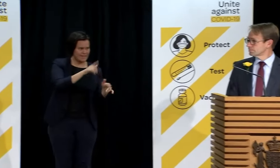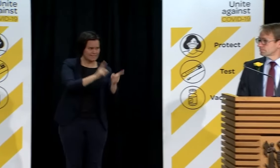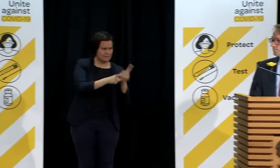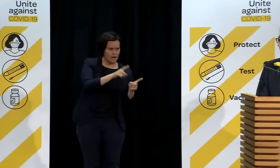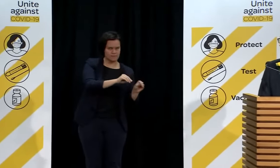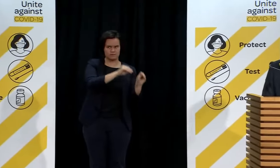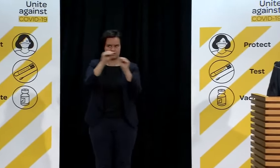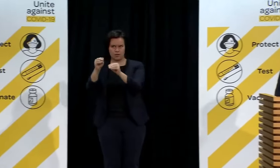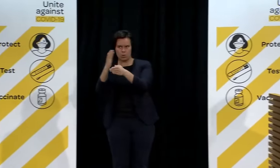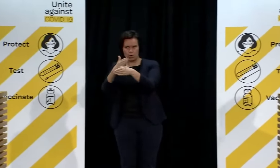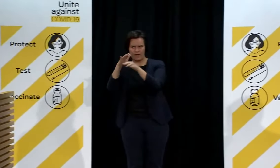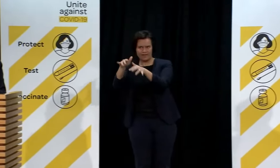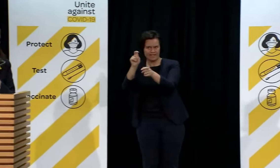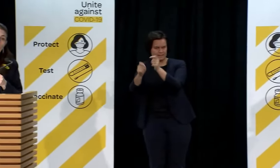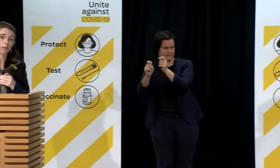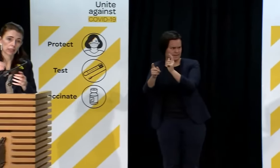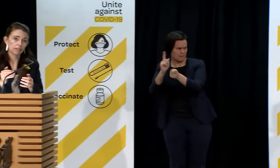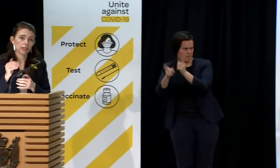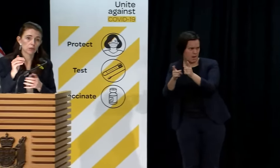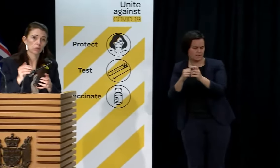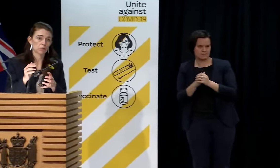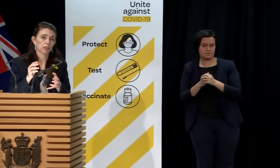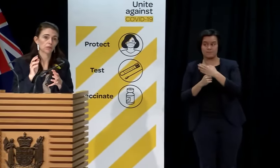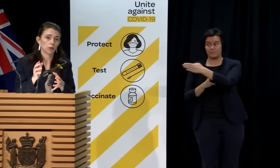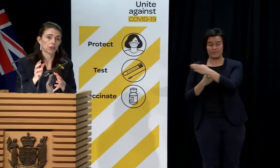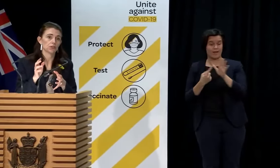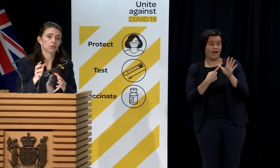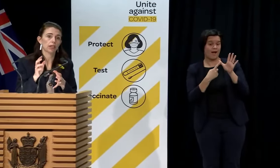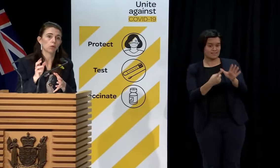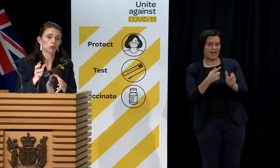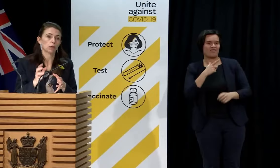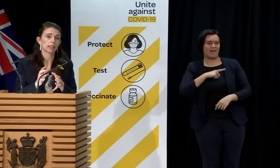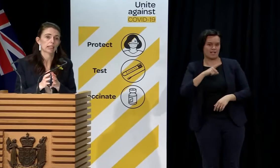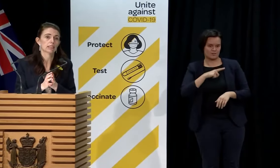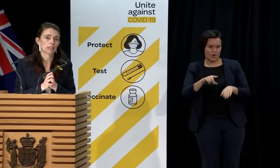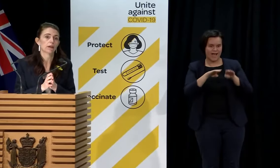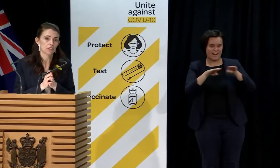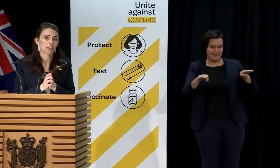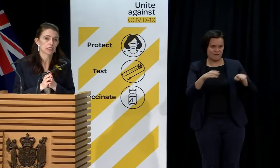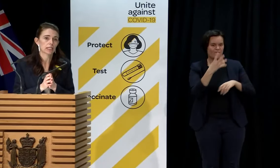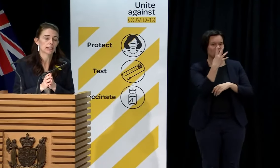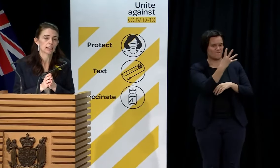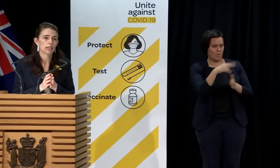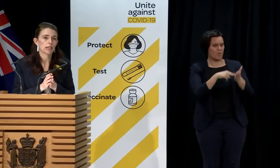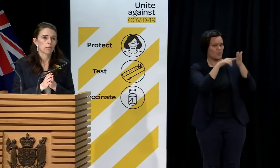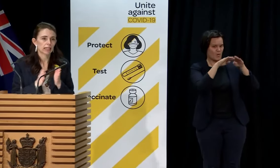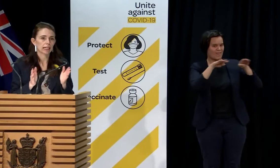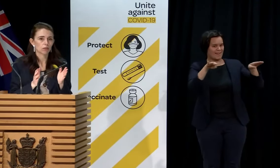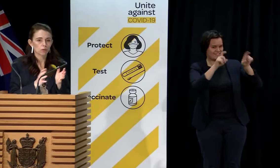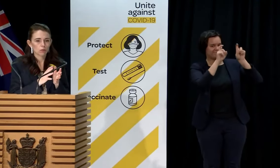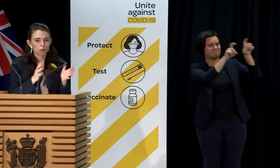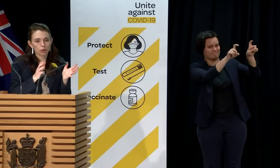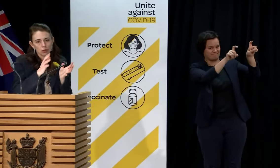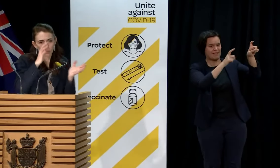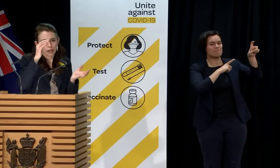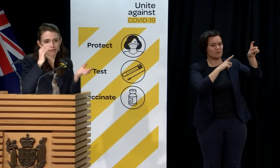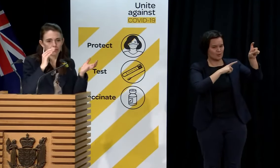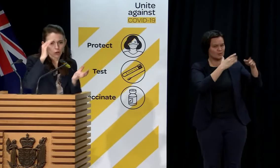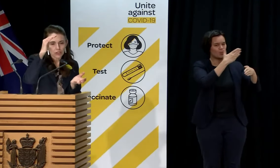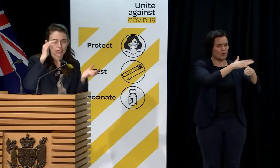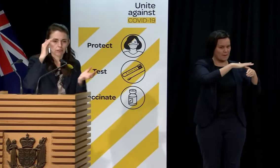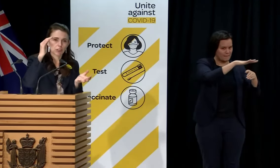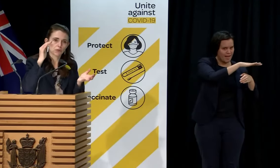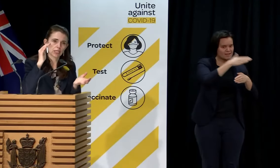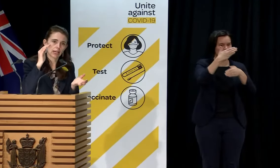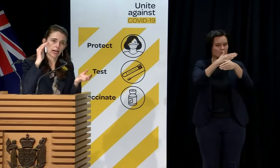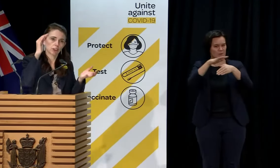was because we had a site linked to that where we believed there was movement of workers. So that was one of the considerations, yes. But again,